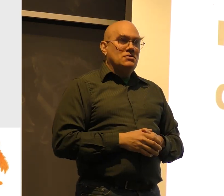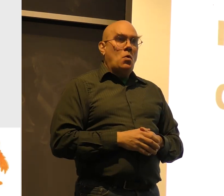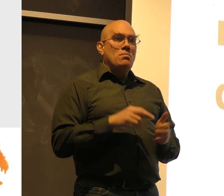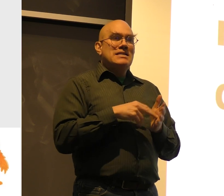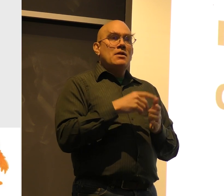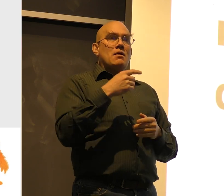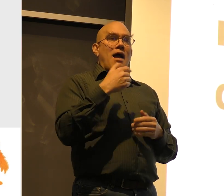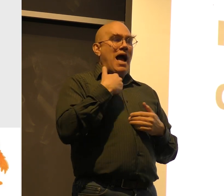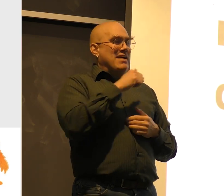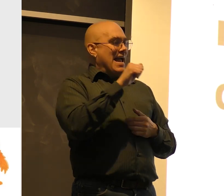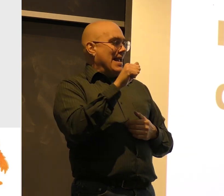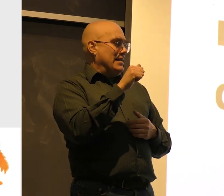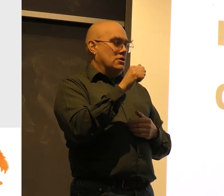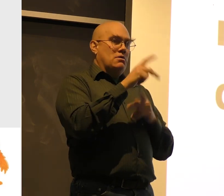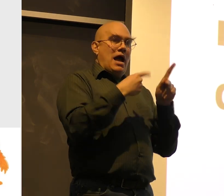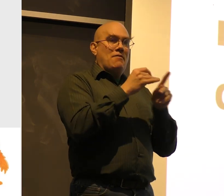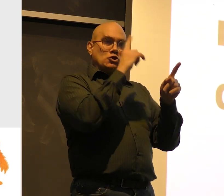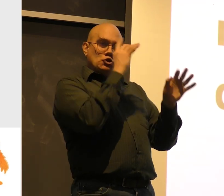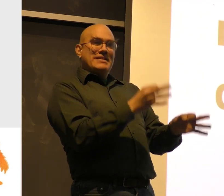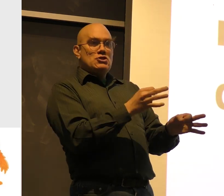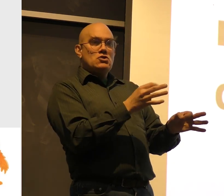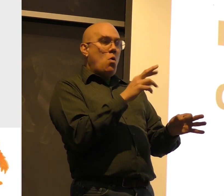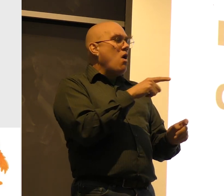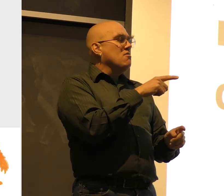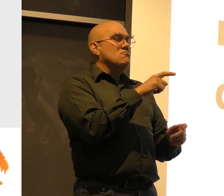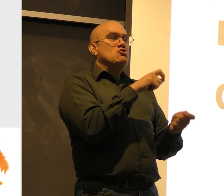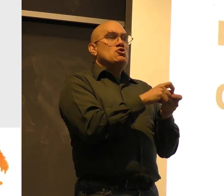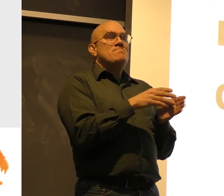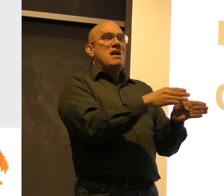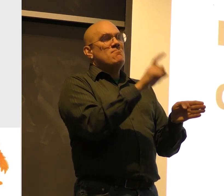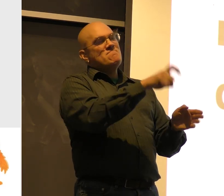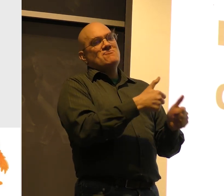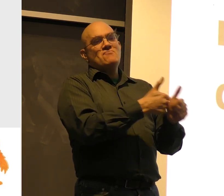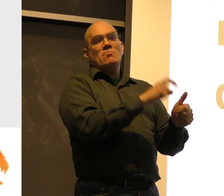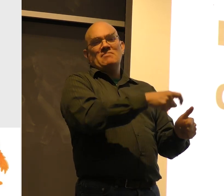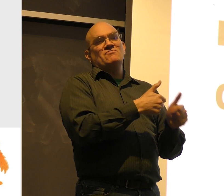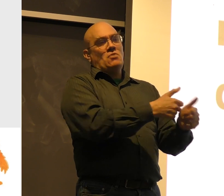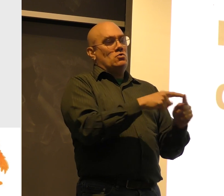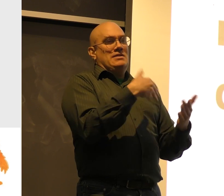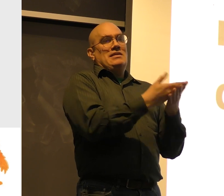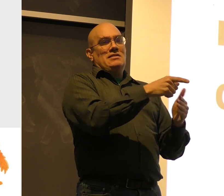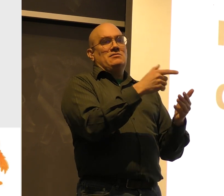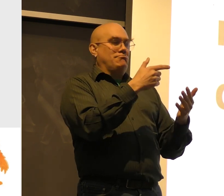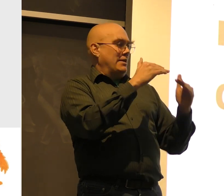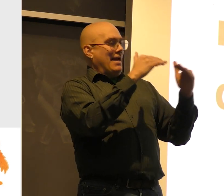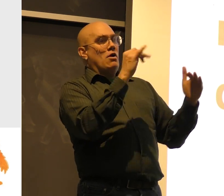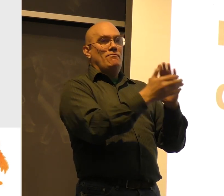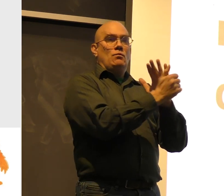fluent. Which means I have a kind of, there's a determination that you have to follow a prescribed path to get